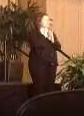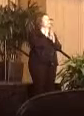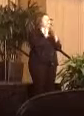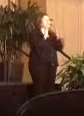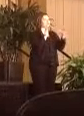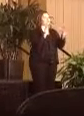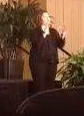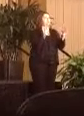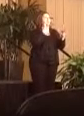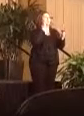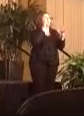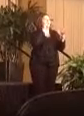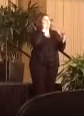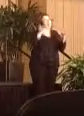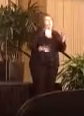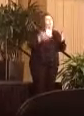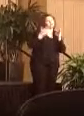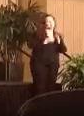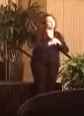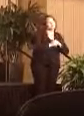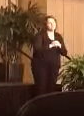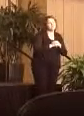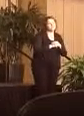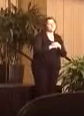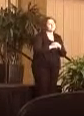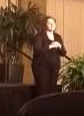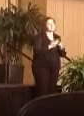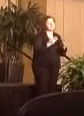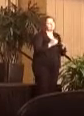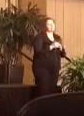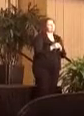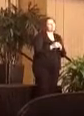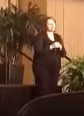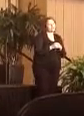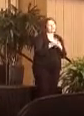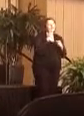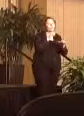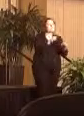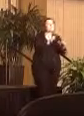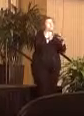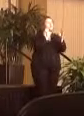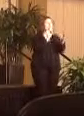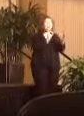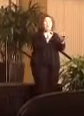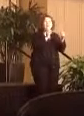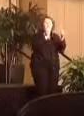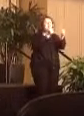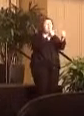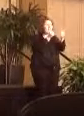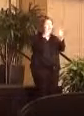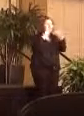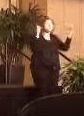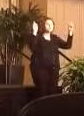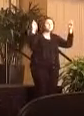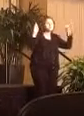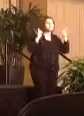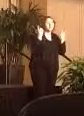be. And so, I mean, it was kind of just for me like icing on the cake. It was great that I'd have